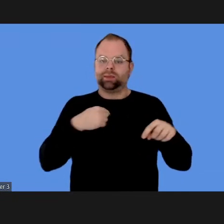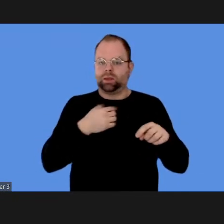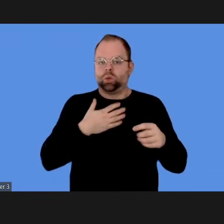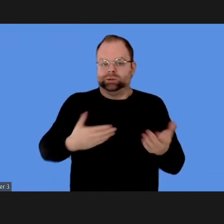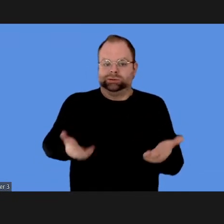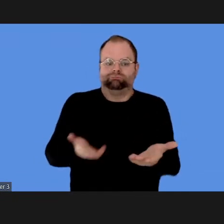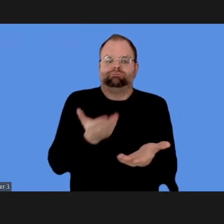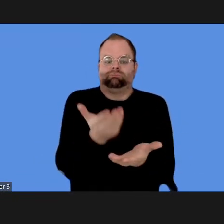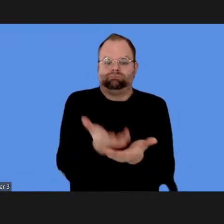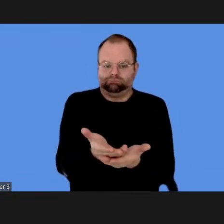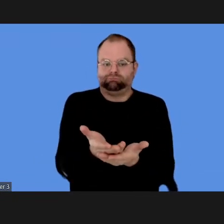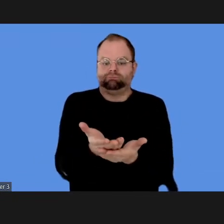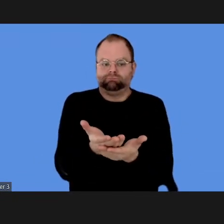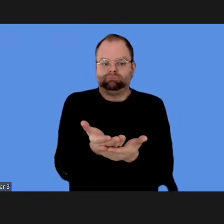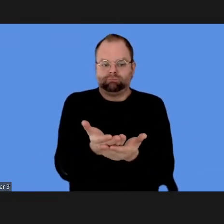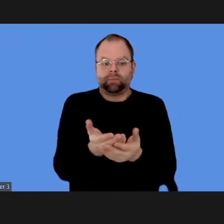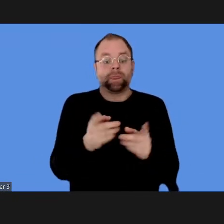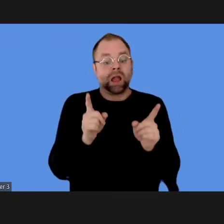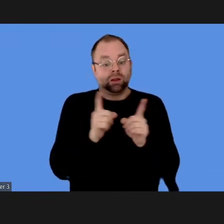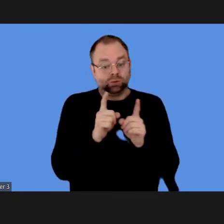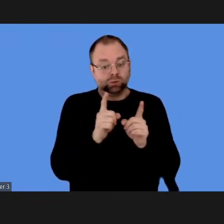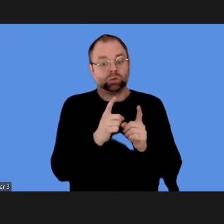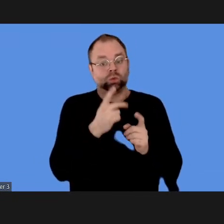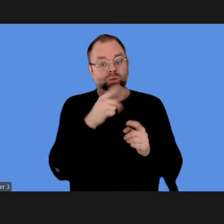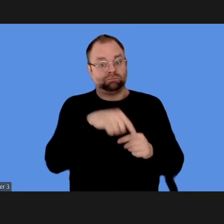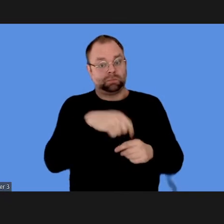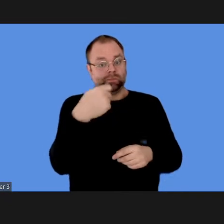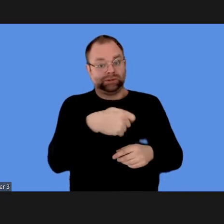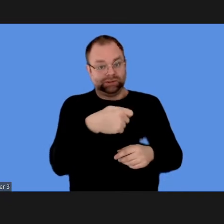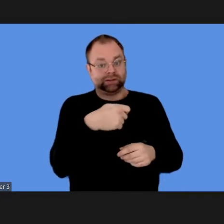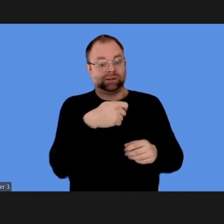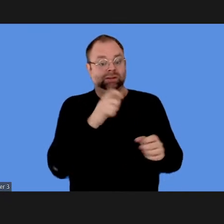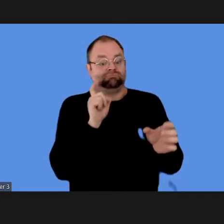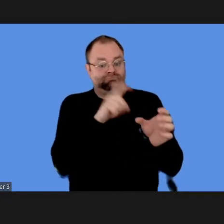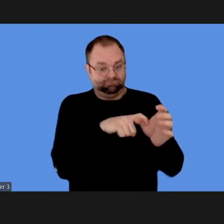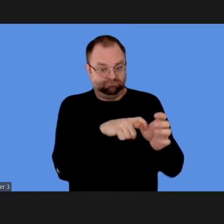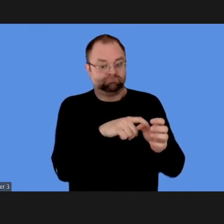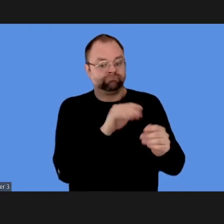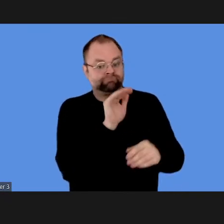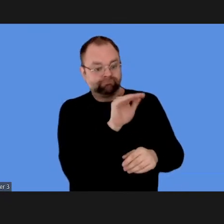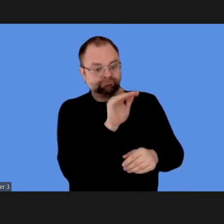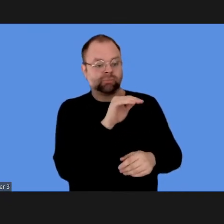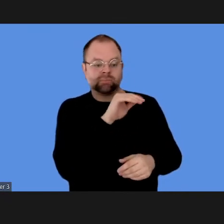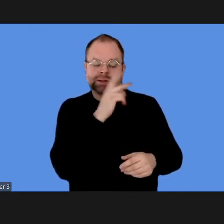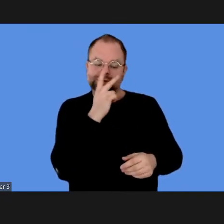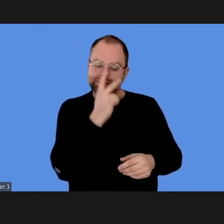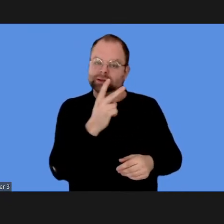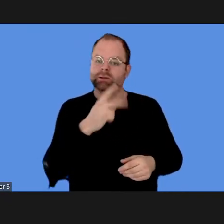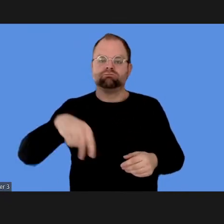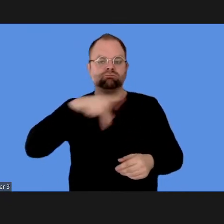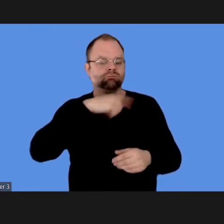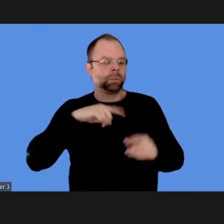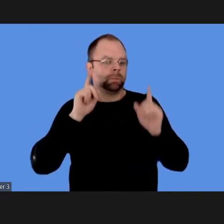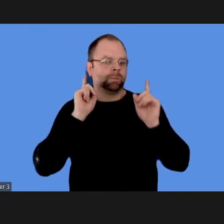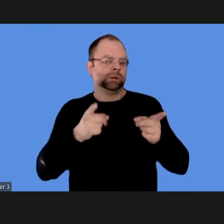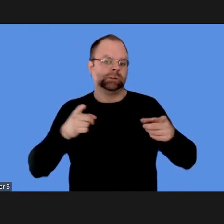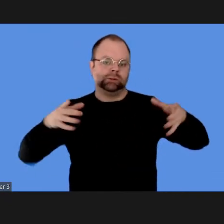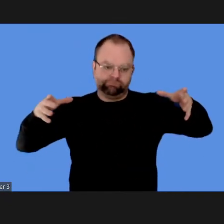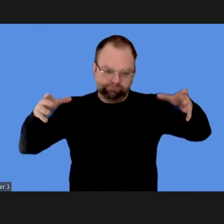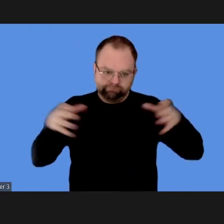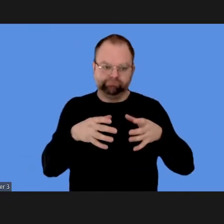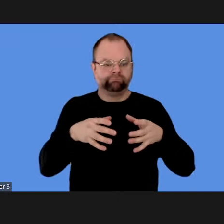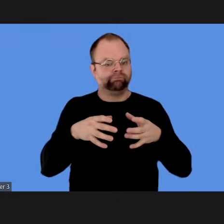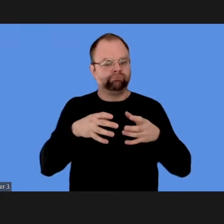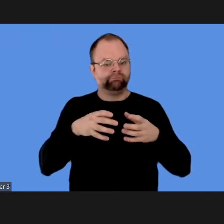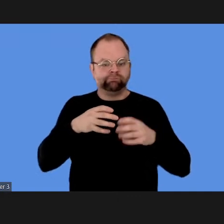and coordinate efforts in order to bring the required, results that we really need in order to